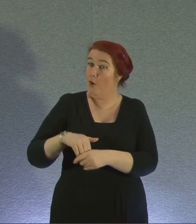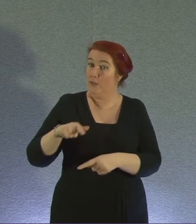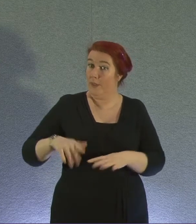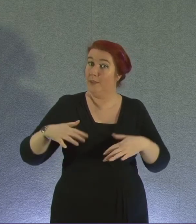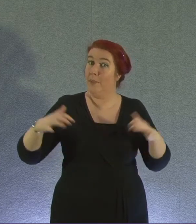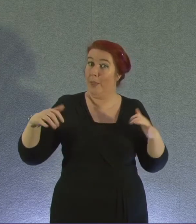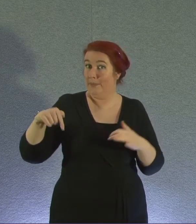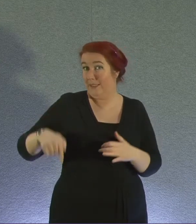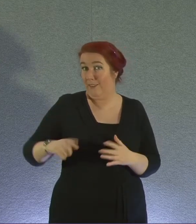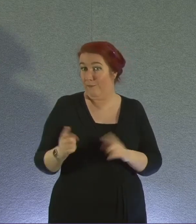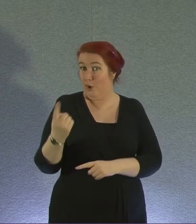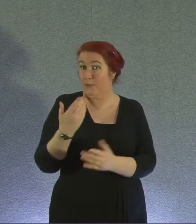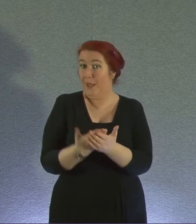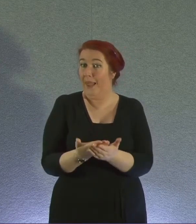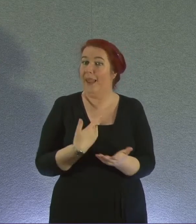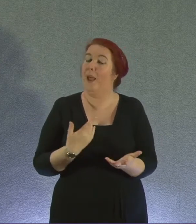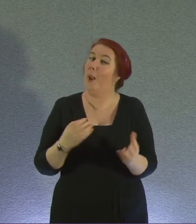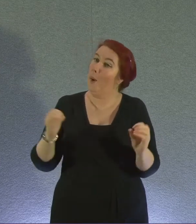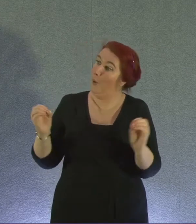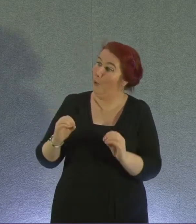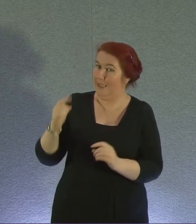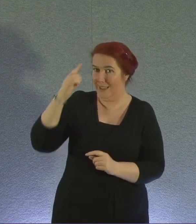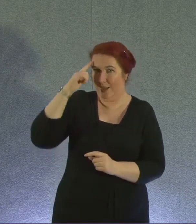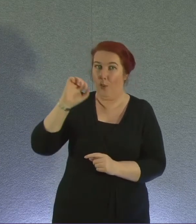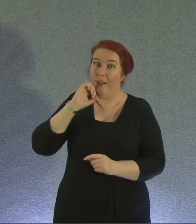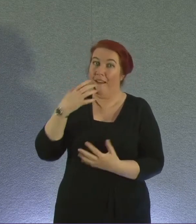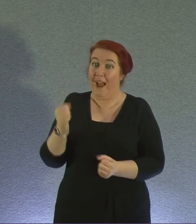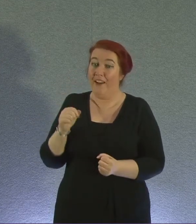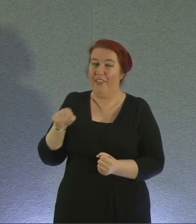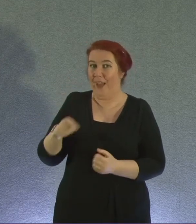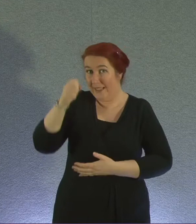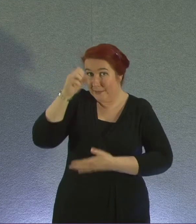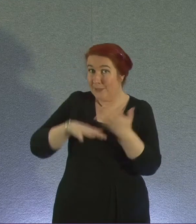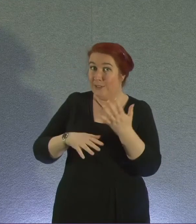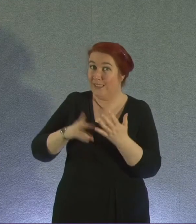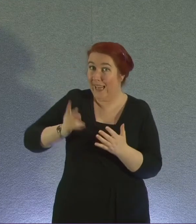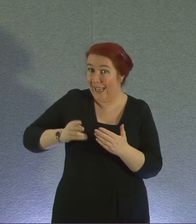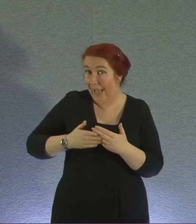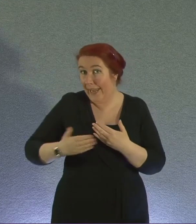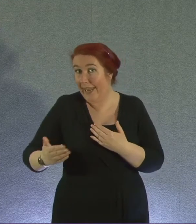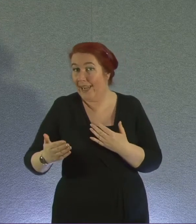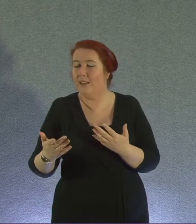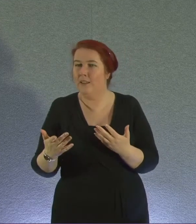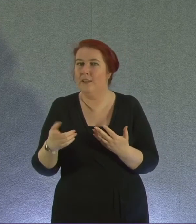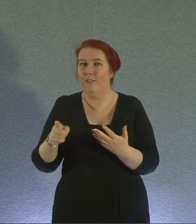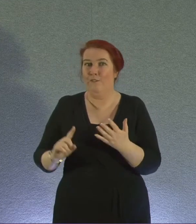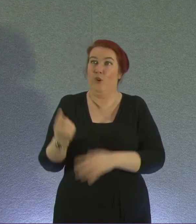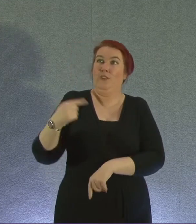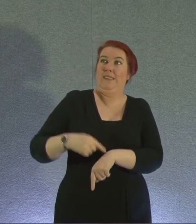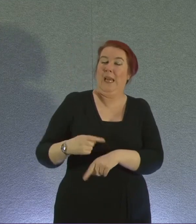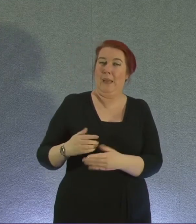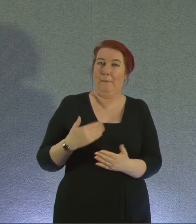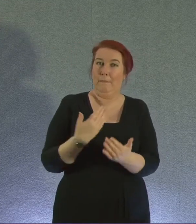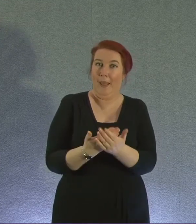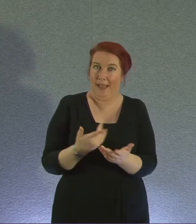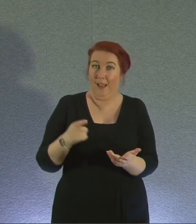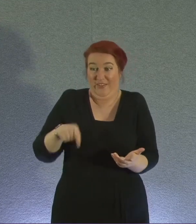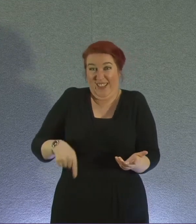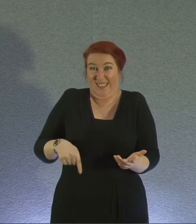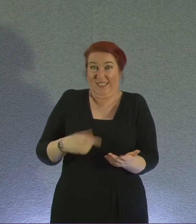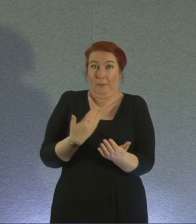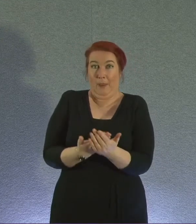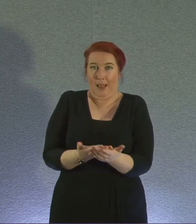can be nobody, I suspect, who will ever have quite that experience again. I'm grateful for the work that she's done. She will do a great deal more work